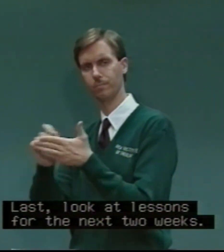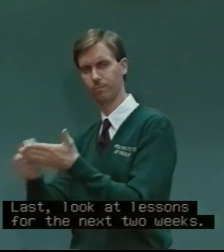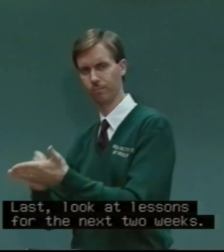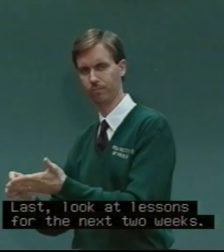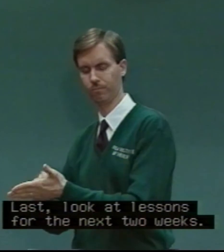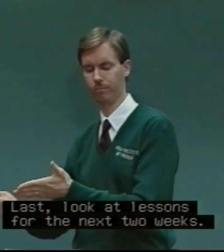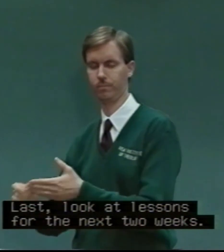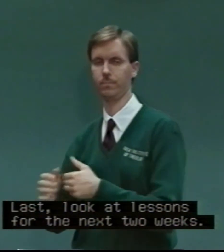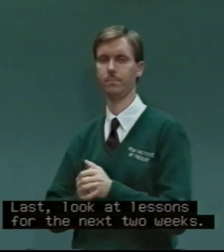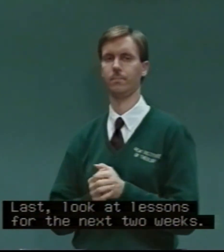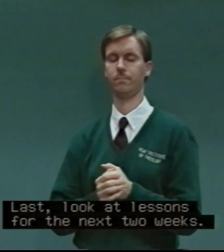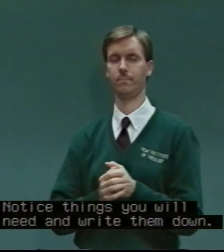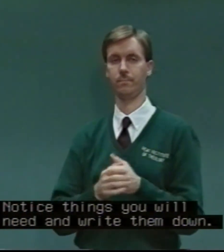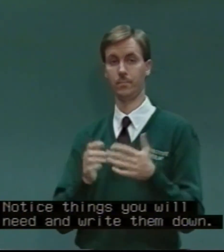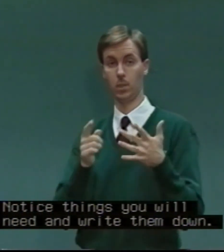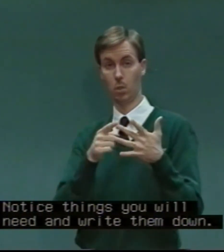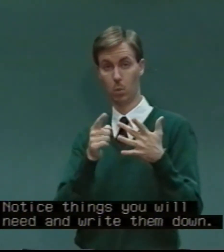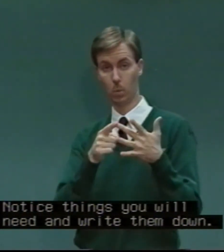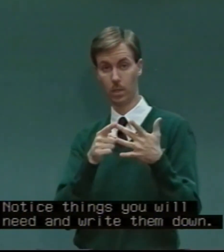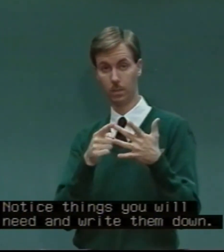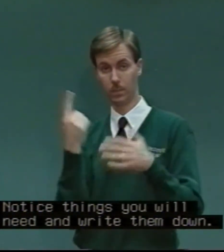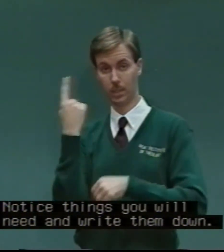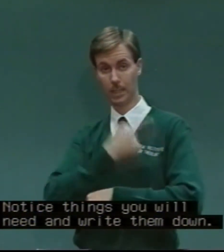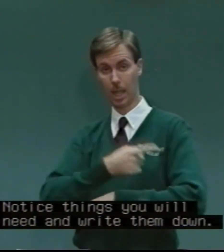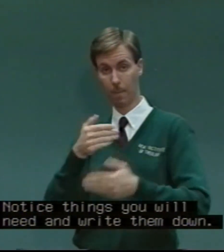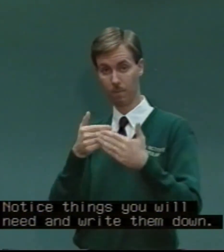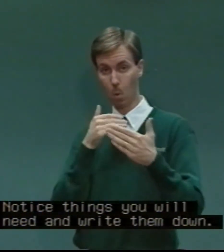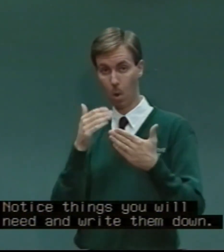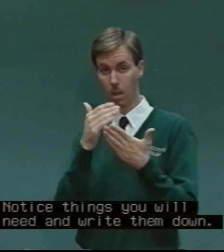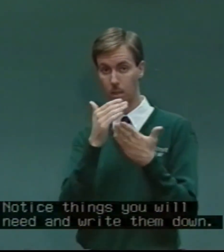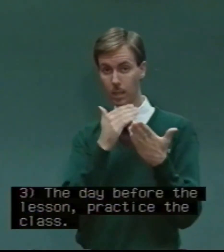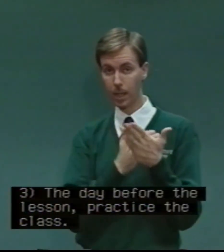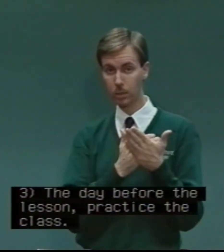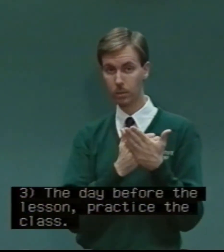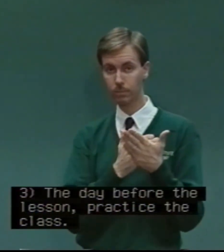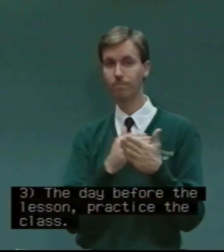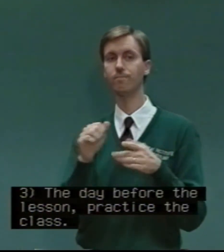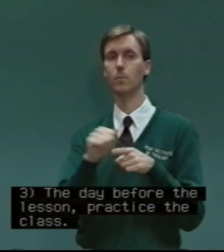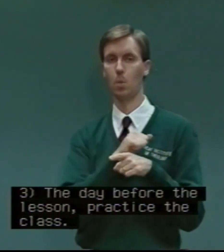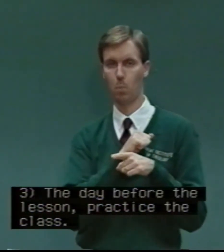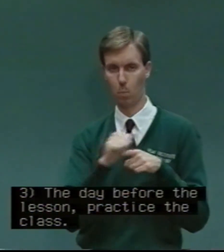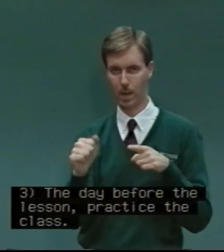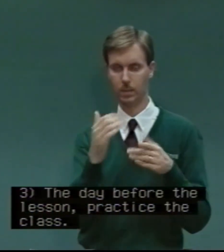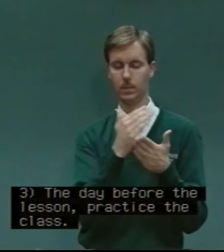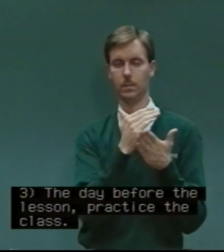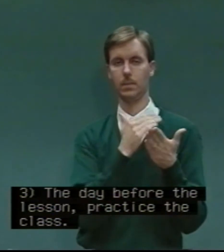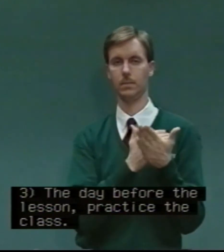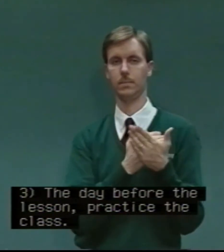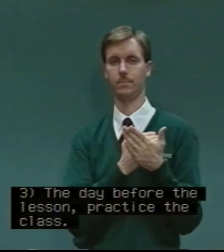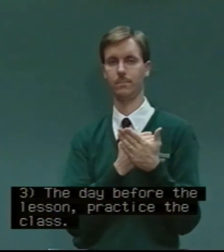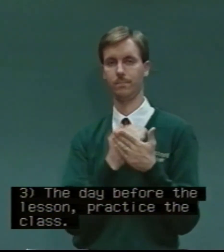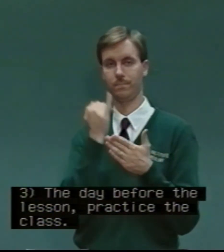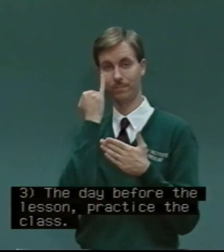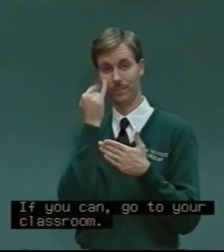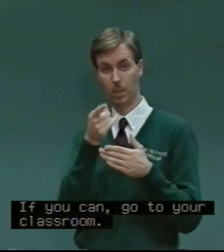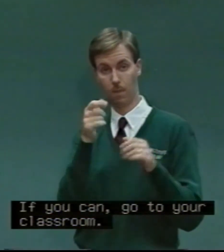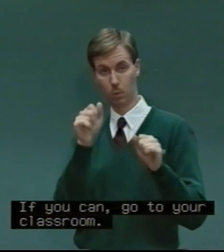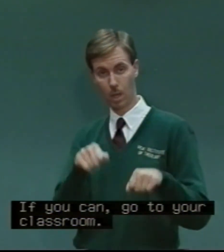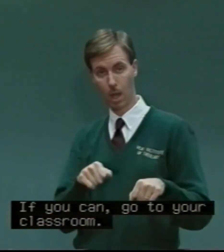Last, look at the lessons for the next 2 weeks. Notice things you will need for the class. 3, the day before the lesson, practice the